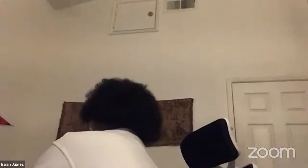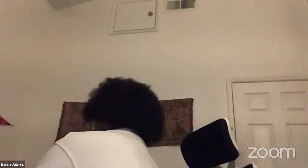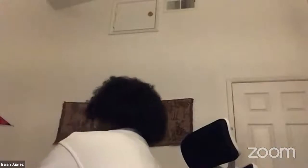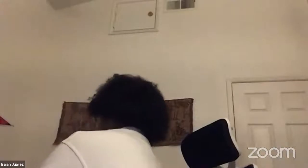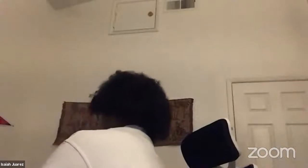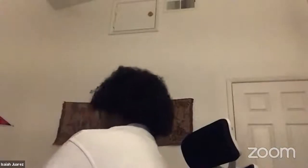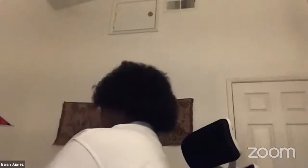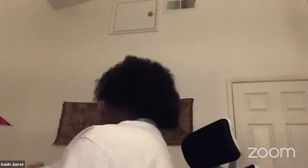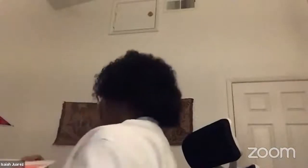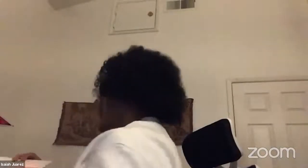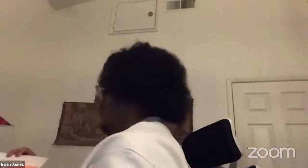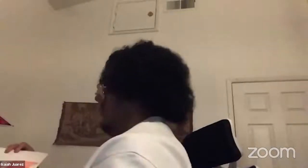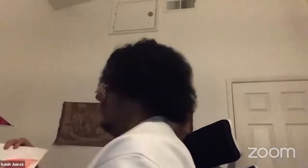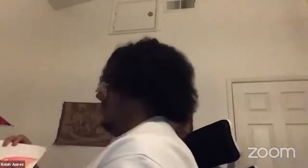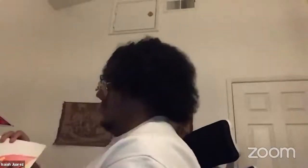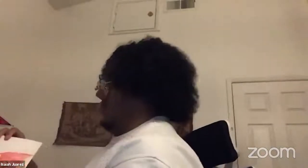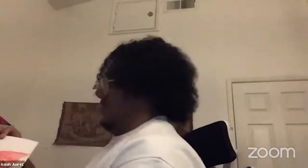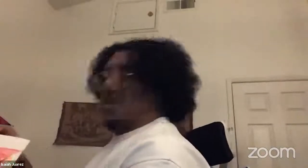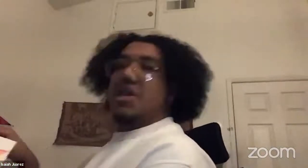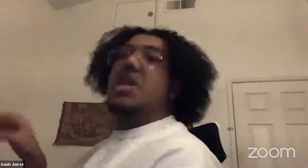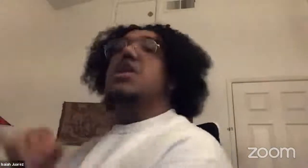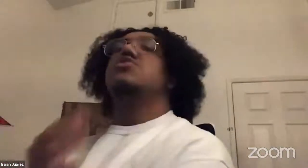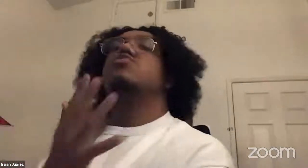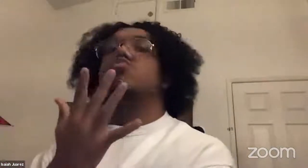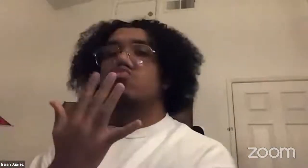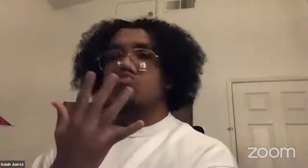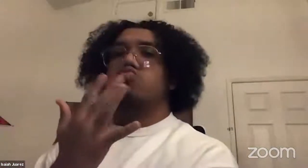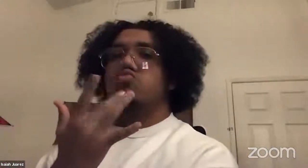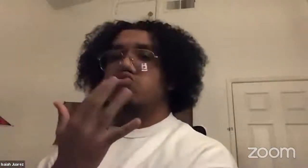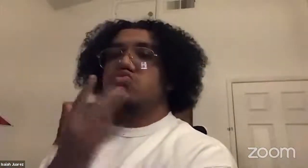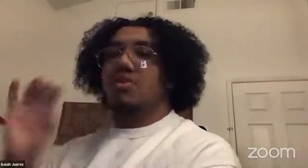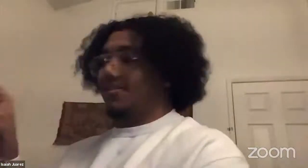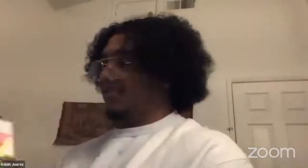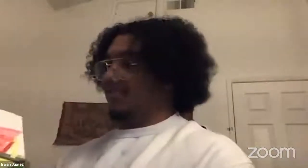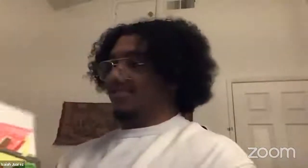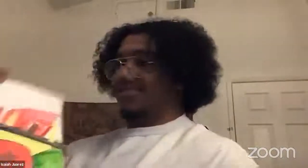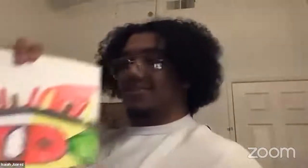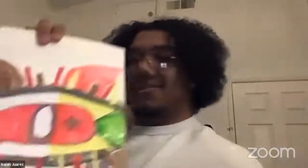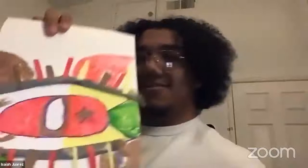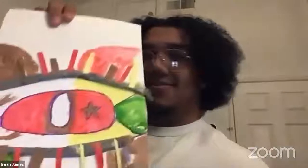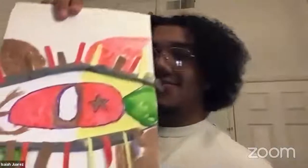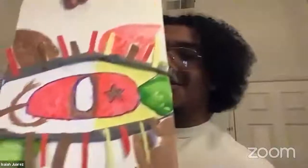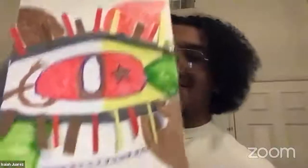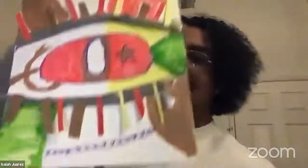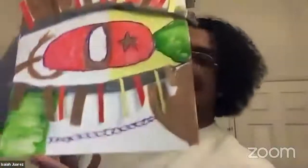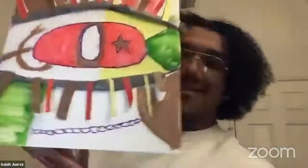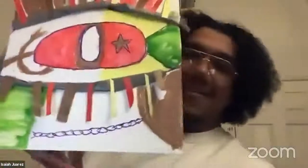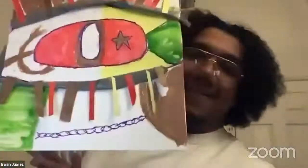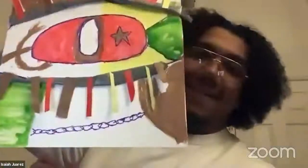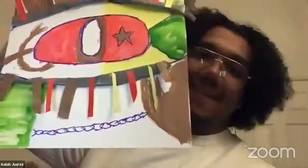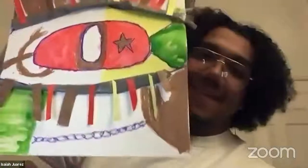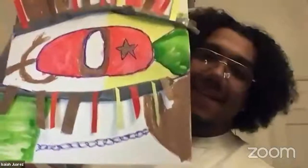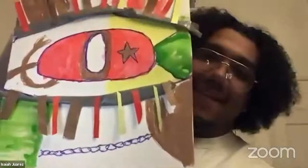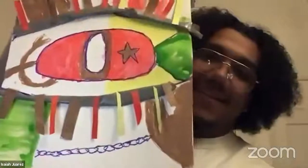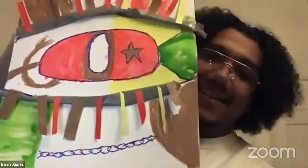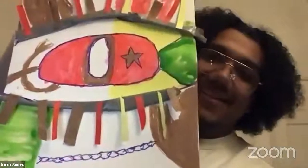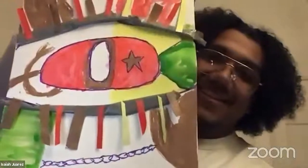bring people together to come down here from all over the city. The concert to save Christmas Tree